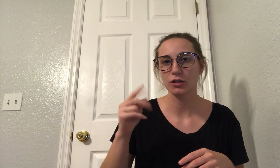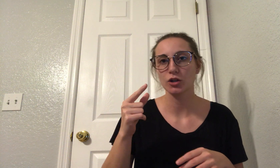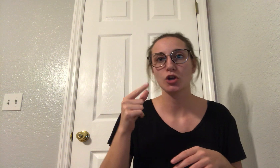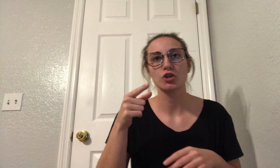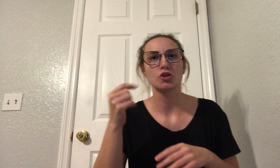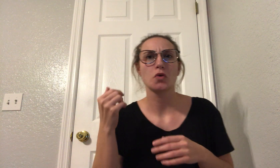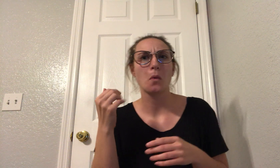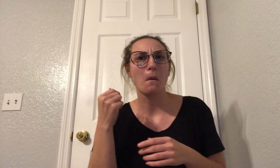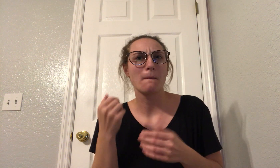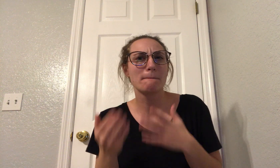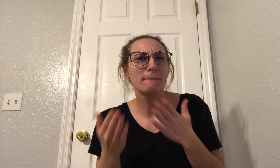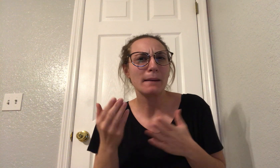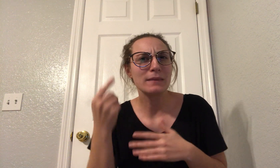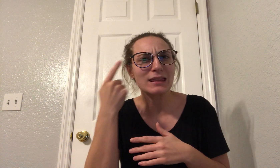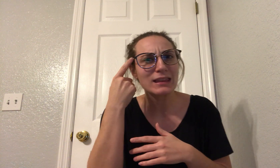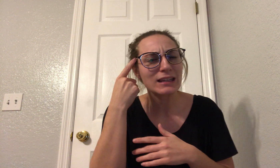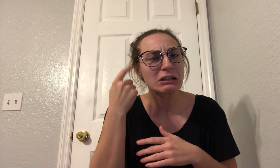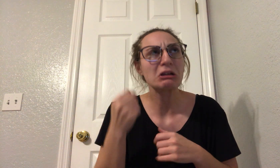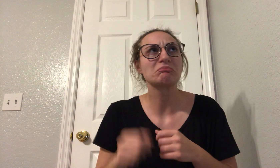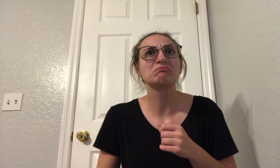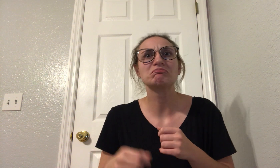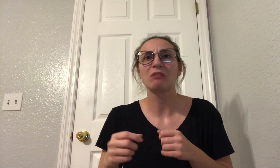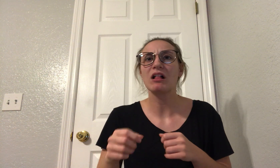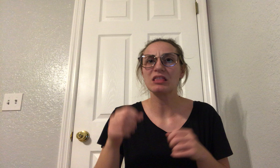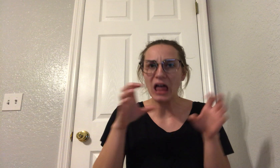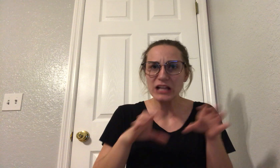Let's do it. Let's do it, right?